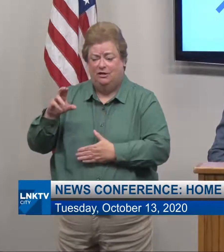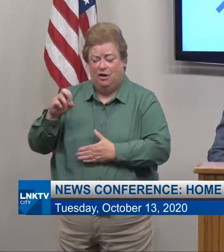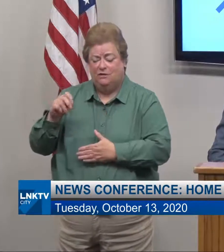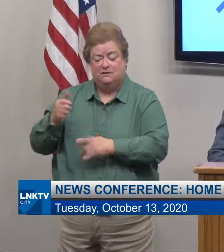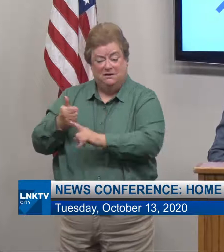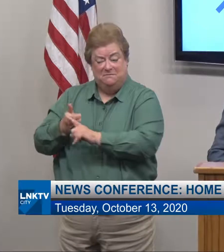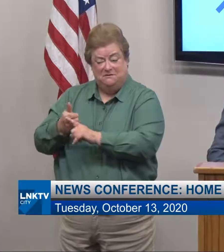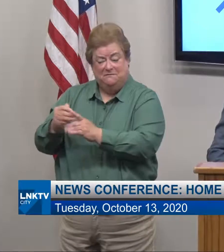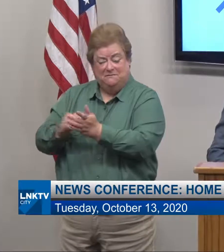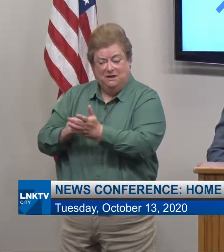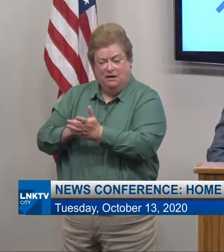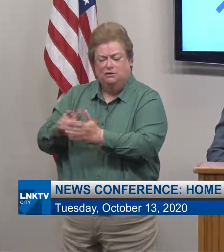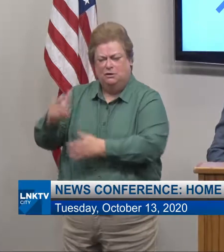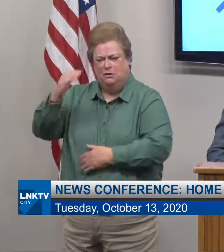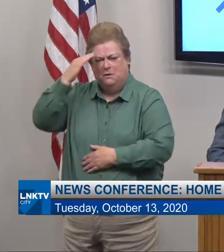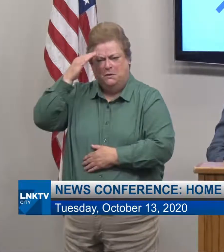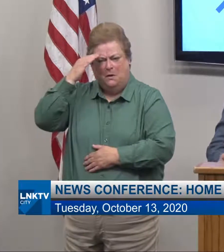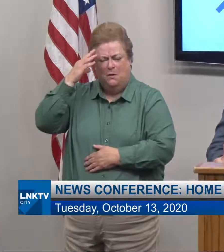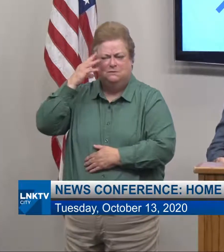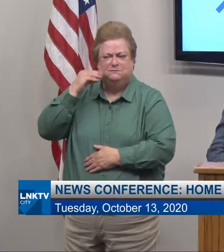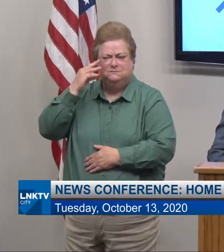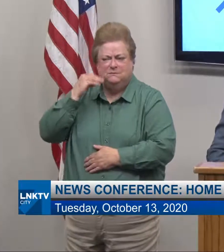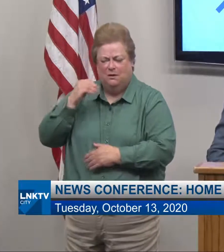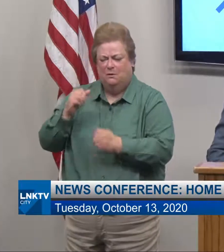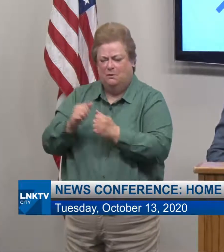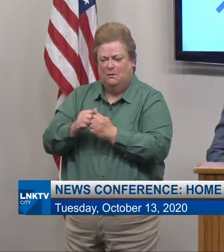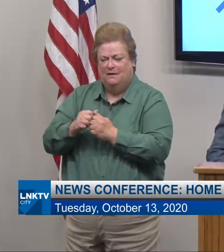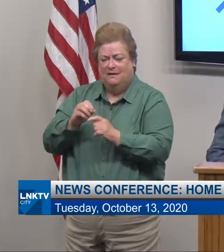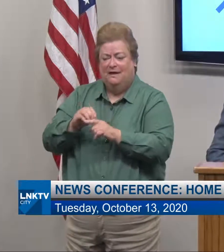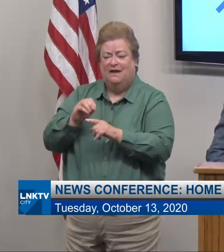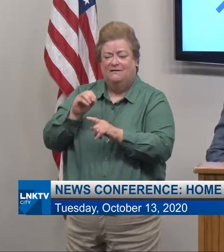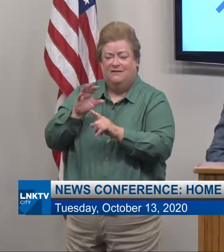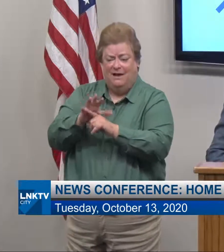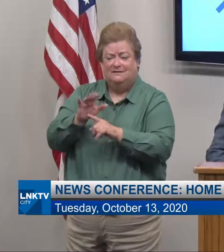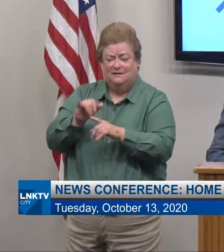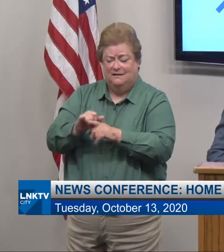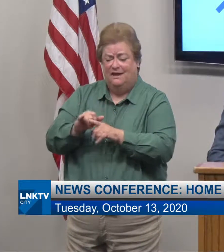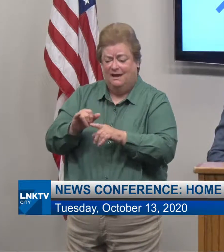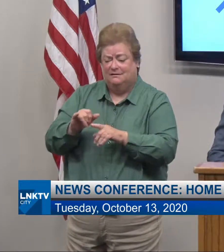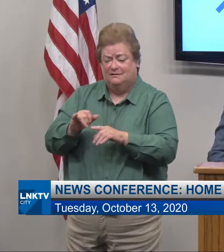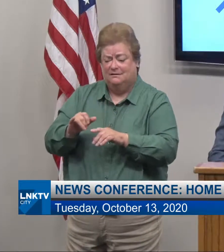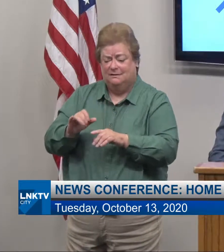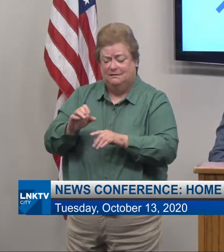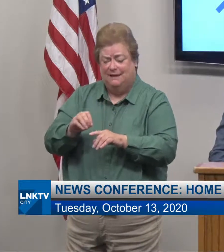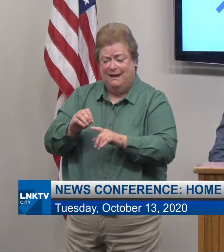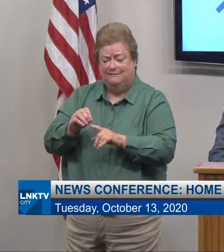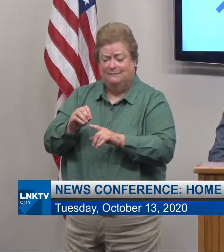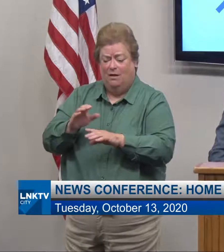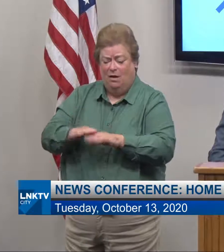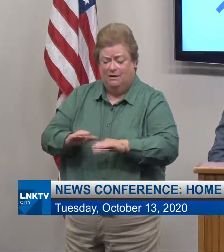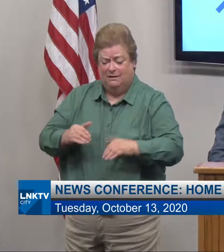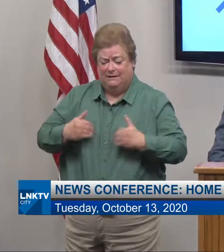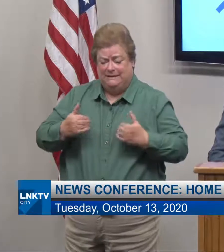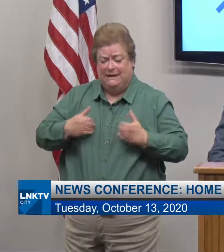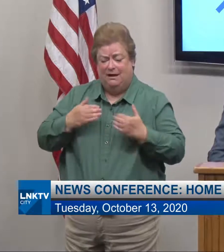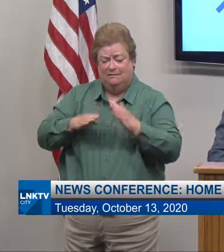knows firsthand the effects that lead can have on young developing minds.